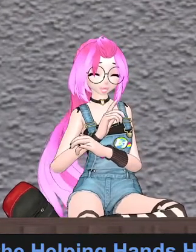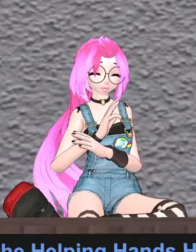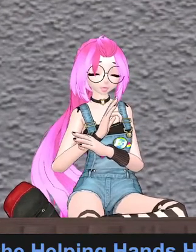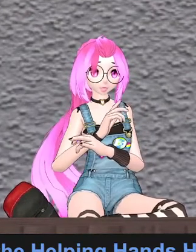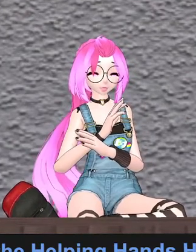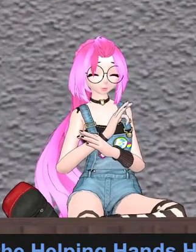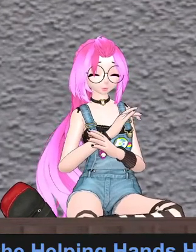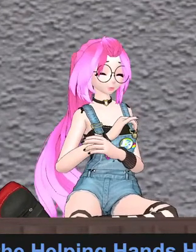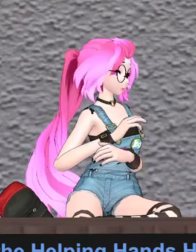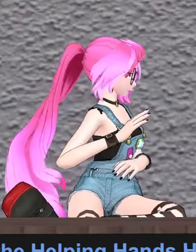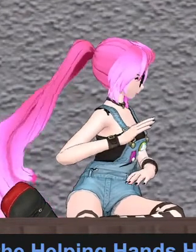or Germany.